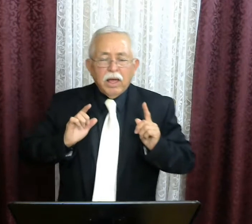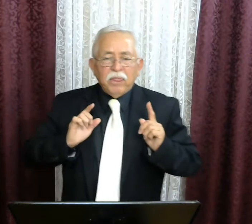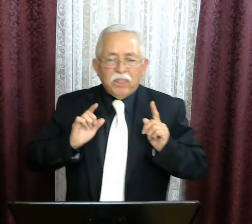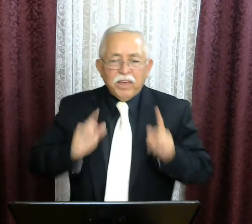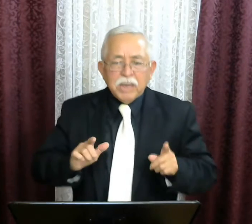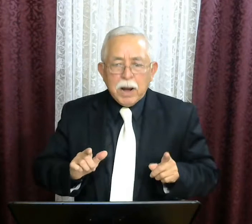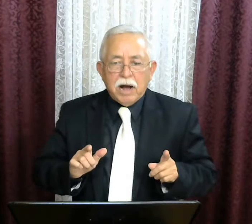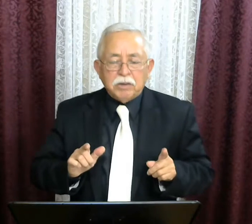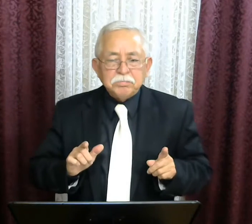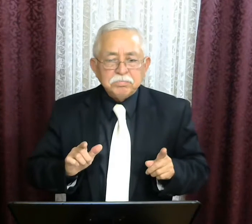think about